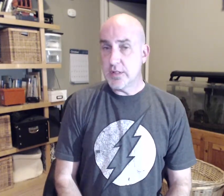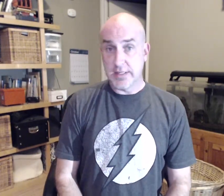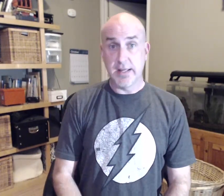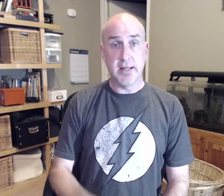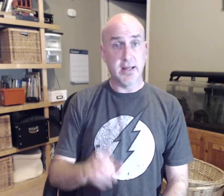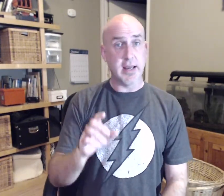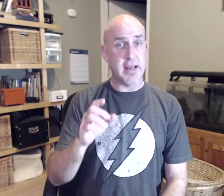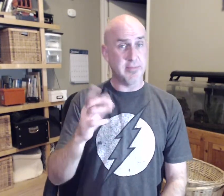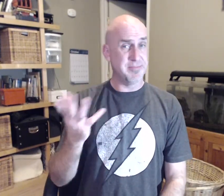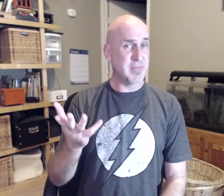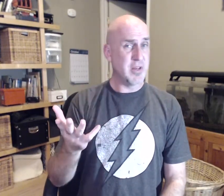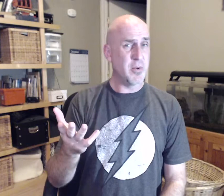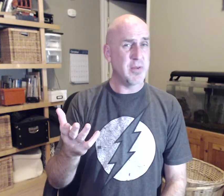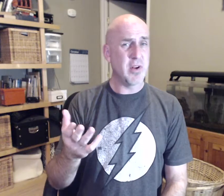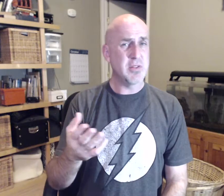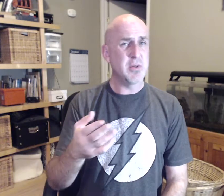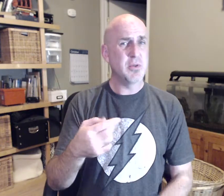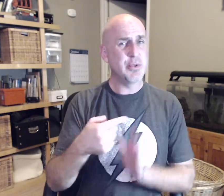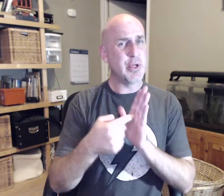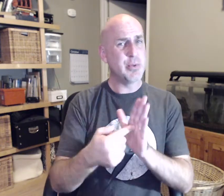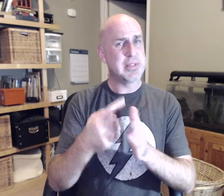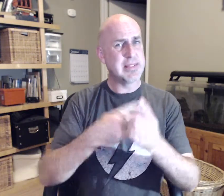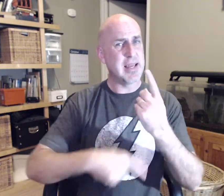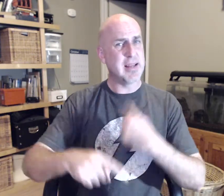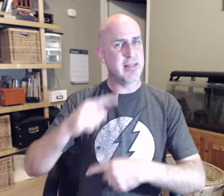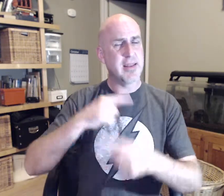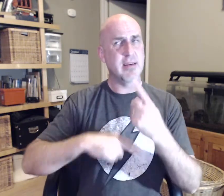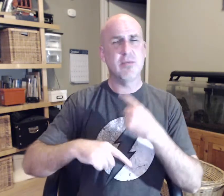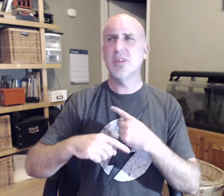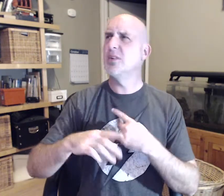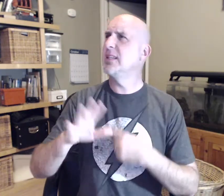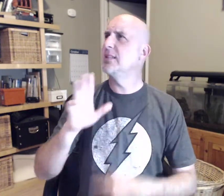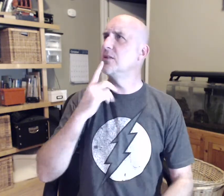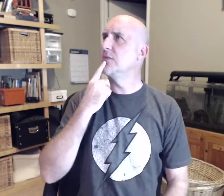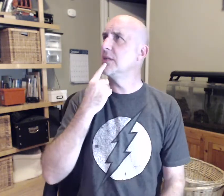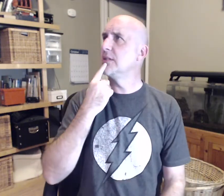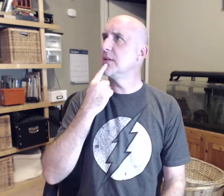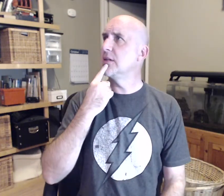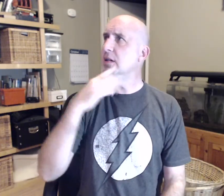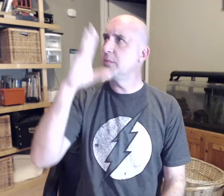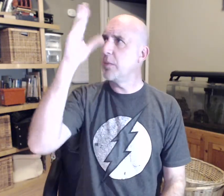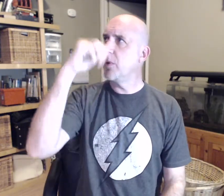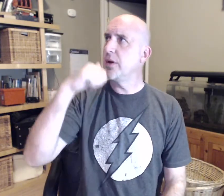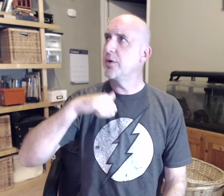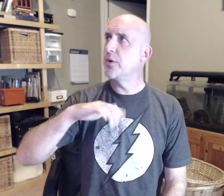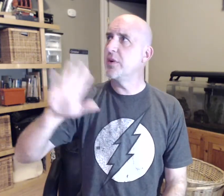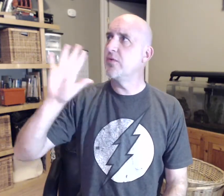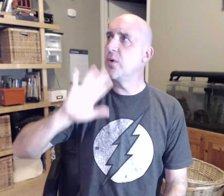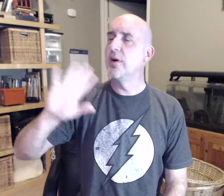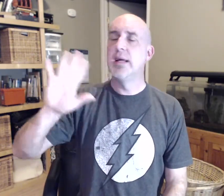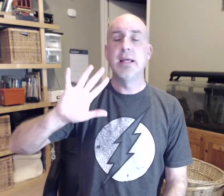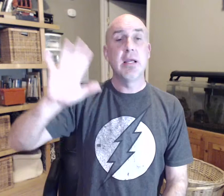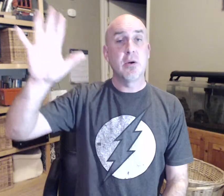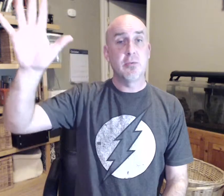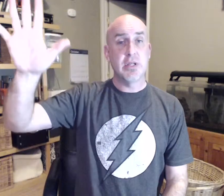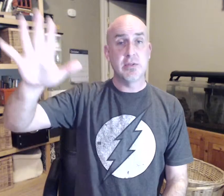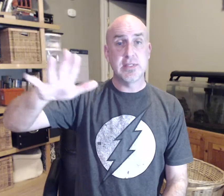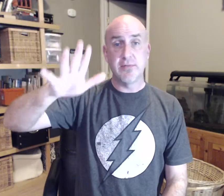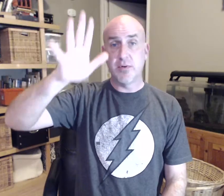Good. I've also shown the sign, I think. Well, no, I didn't do this. I talked about boy and girl before. We could do the sign for